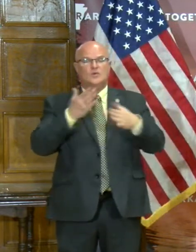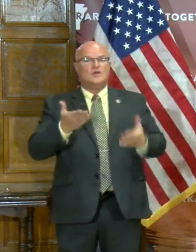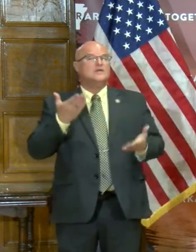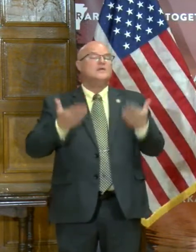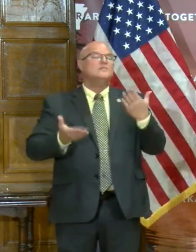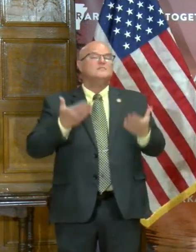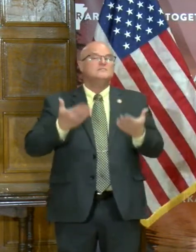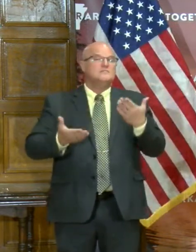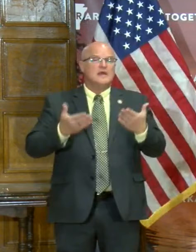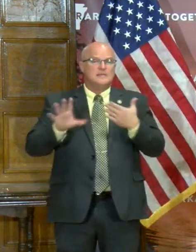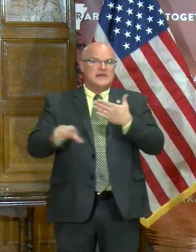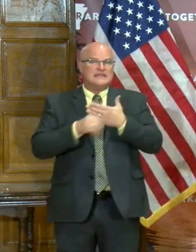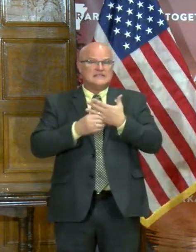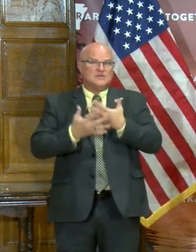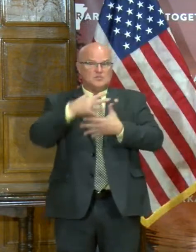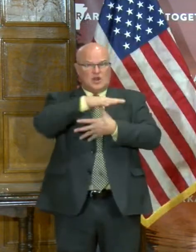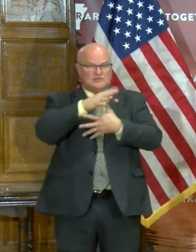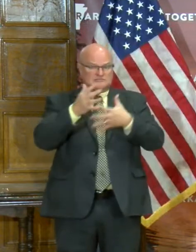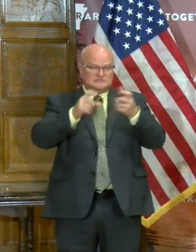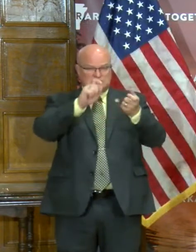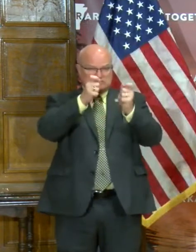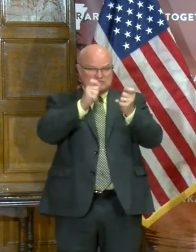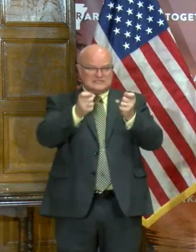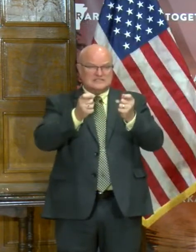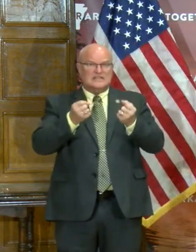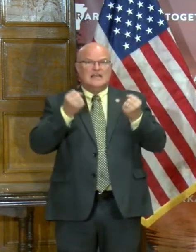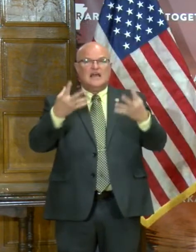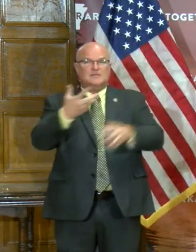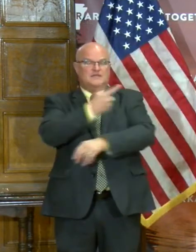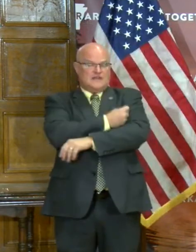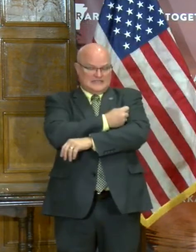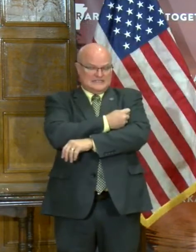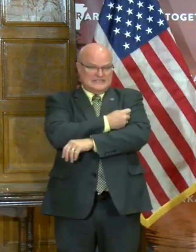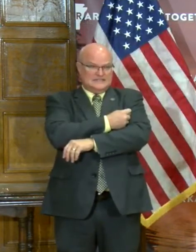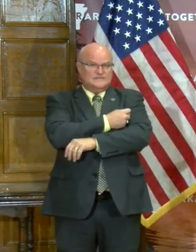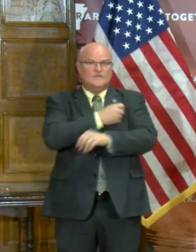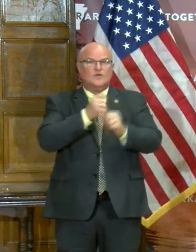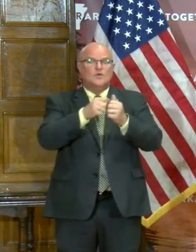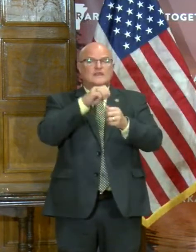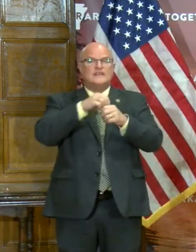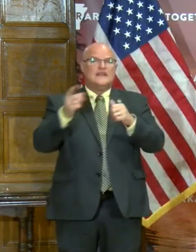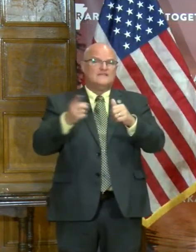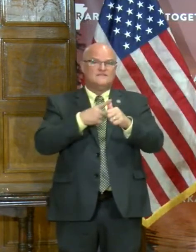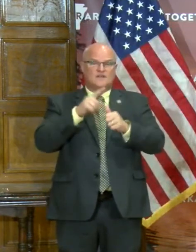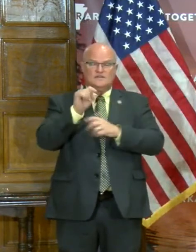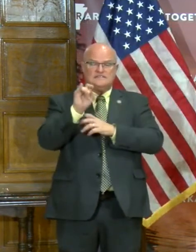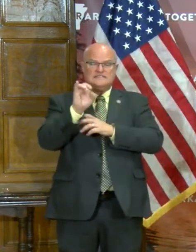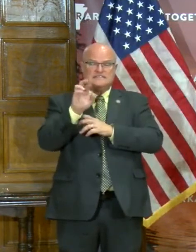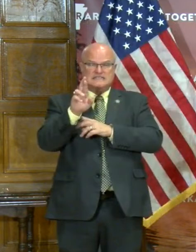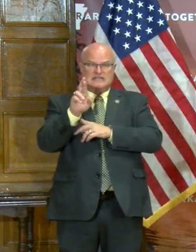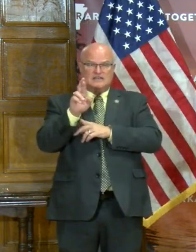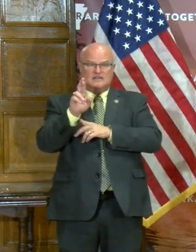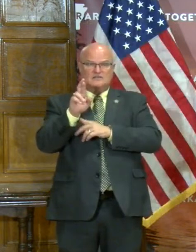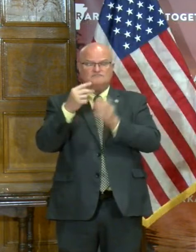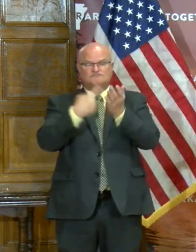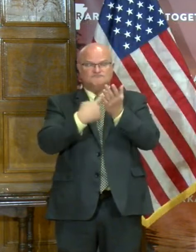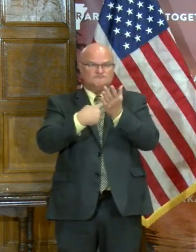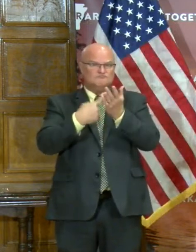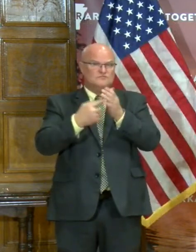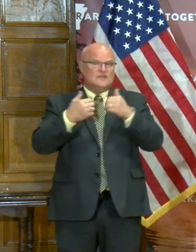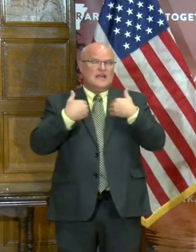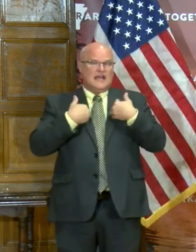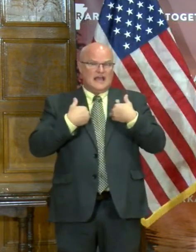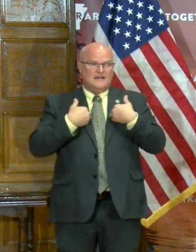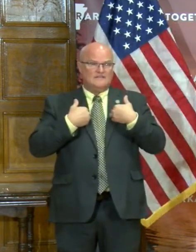be additional prioritization given the amount of vaccine. Within that first tier, there is discussion of